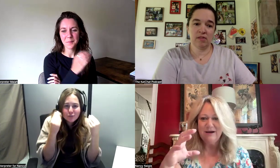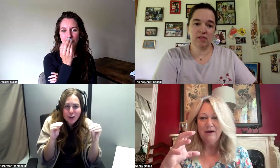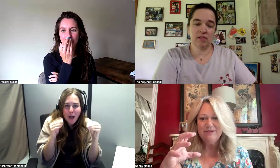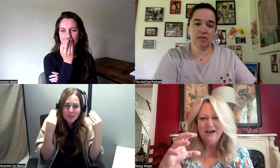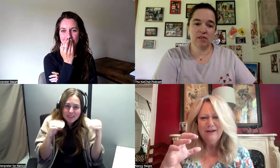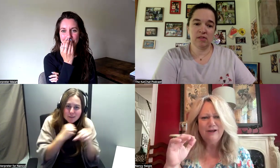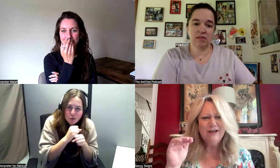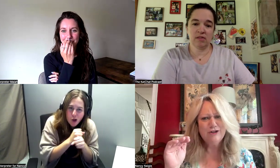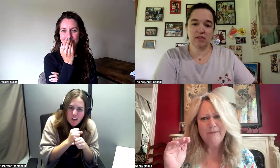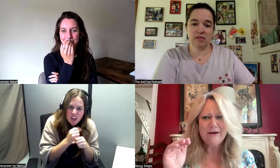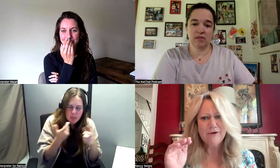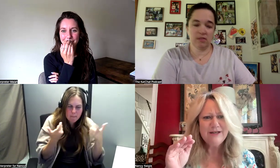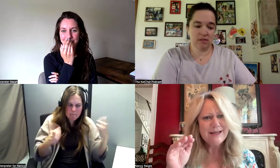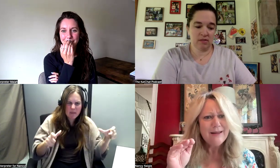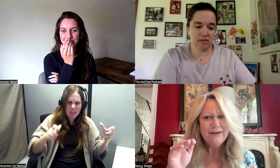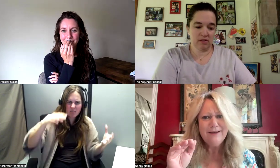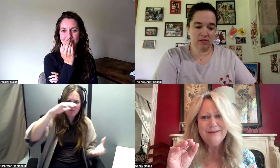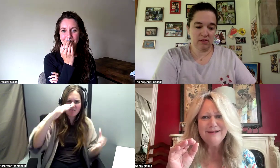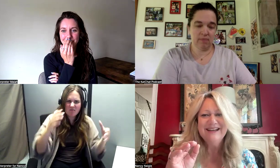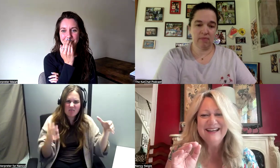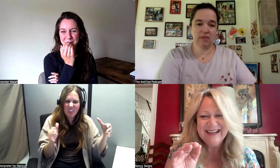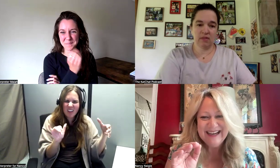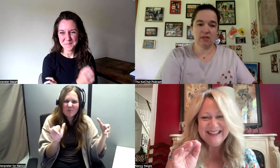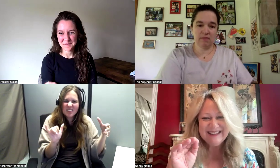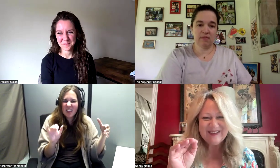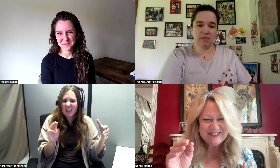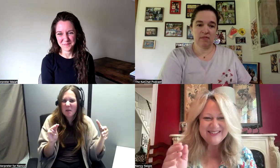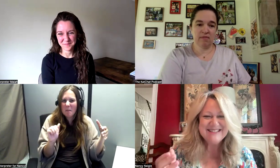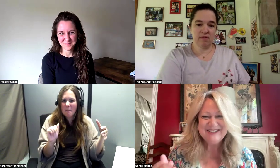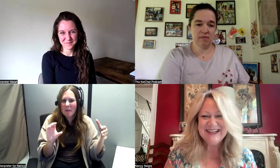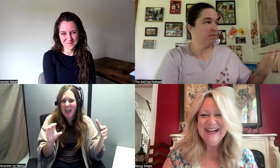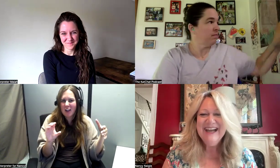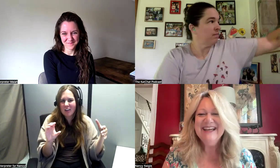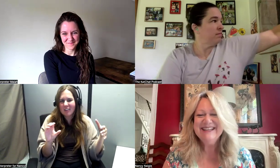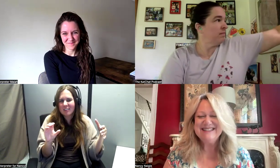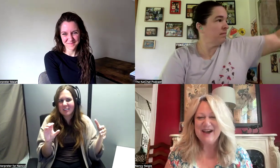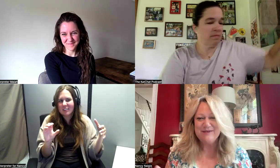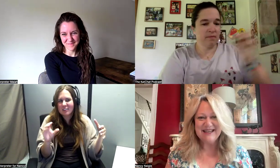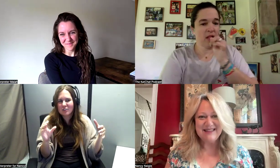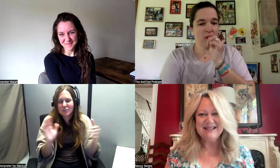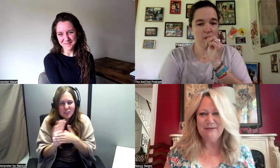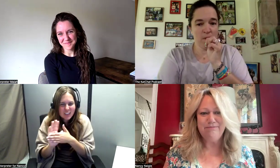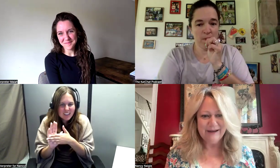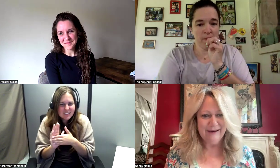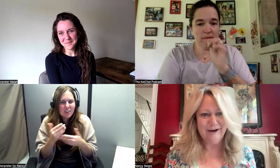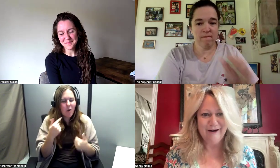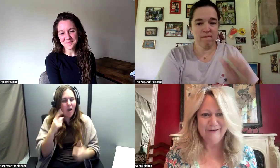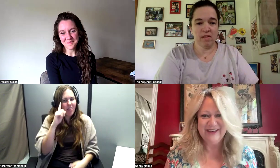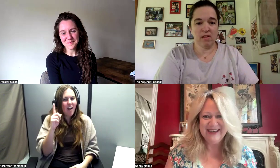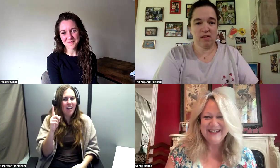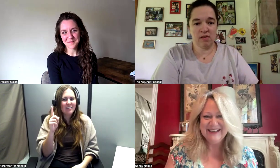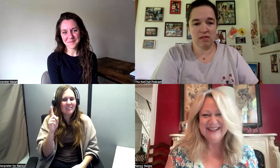big tubs, like you get your macaroni salad in at the grocery store. And so I was like, that is a bucket